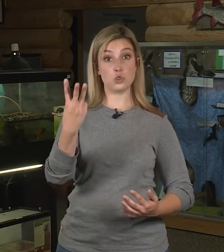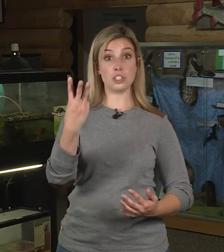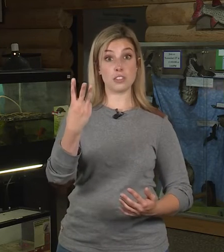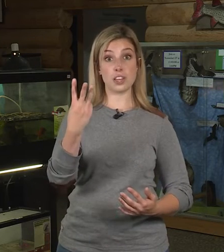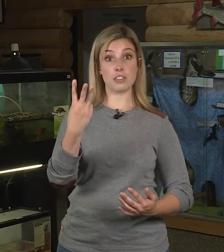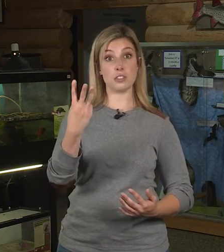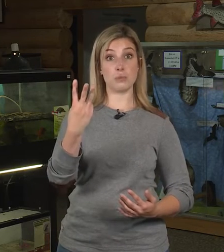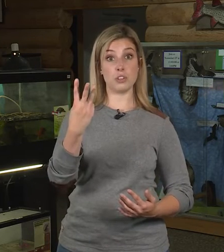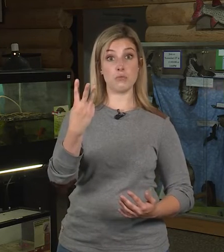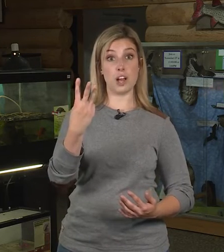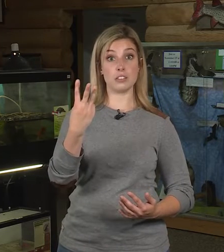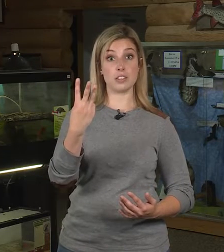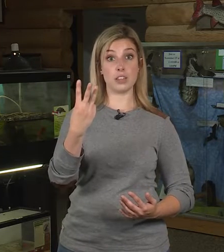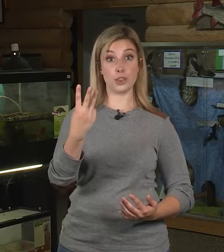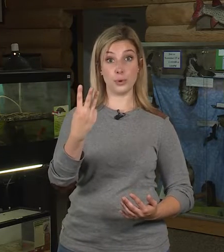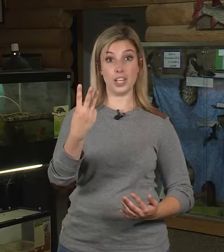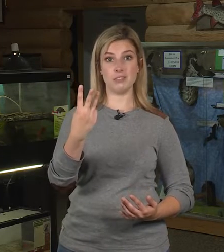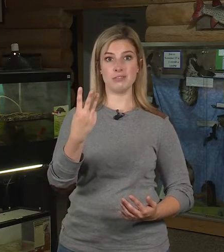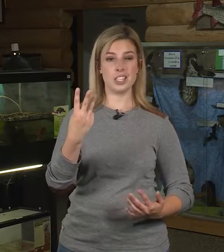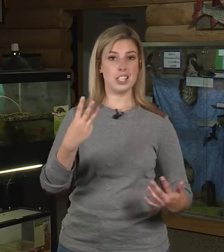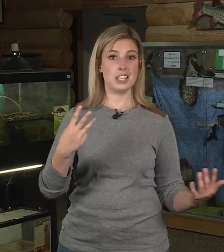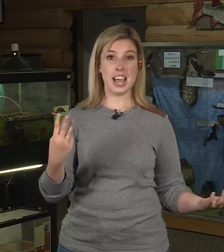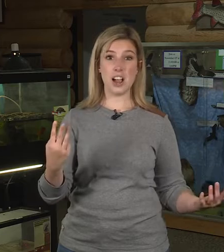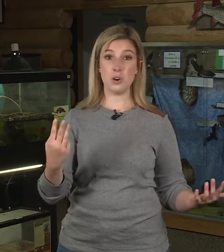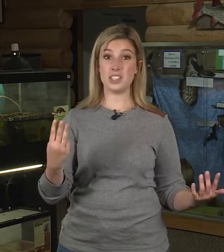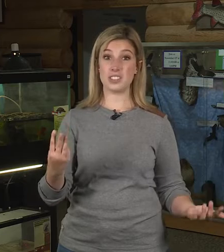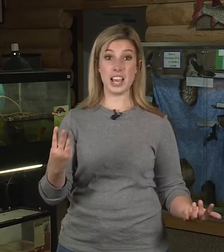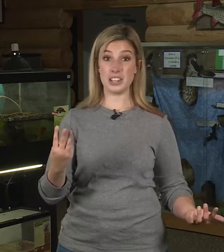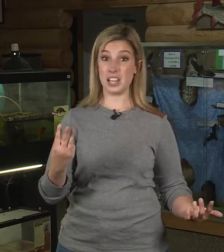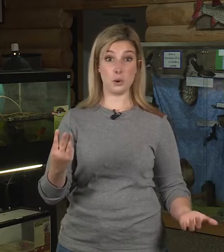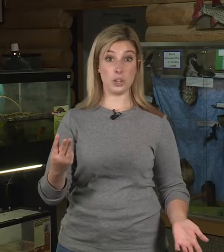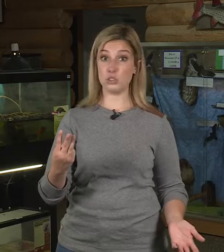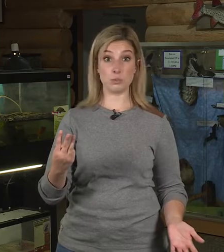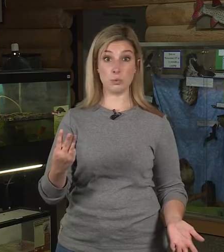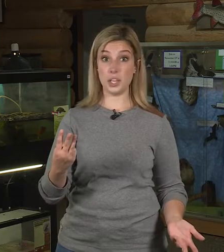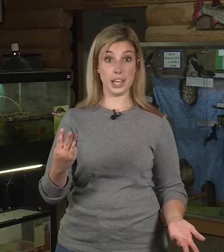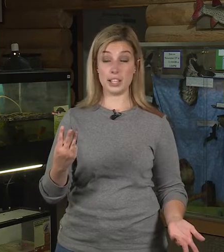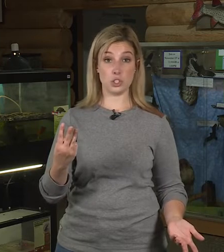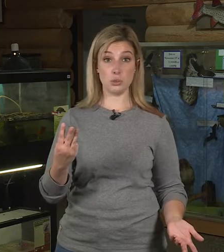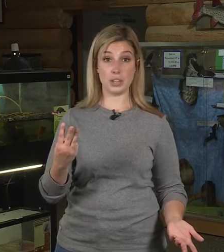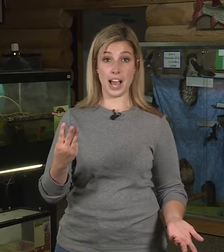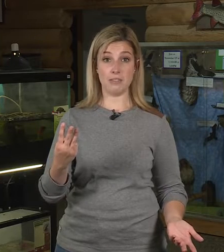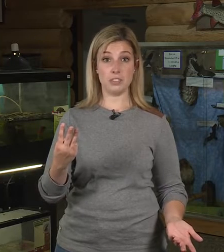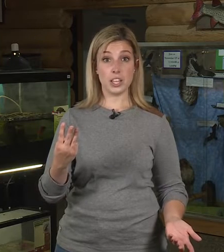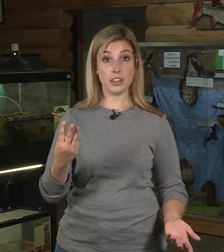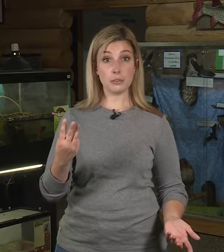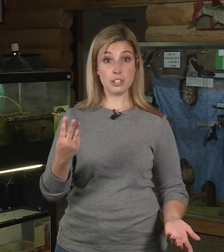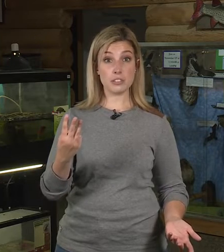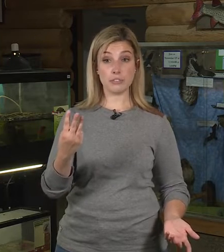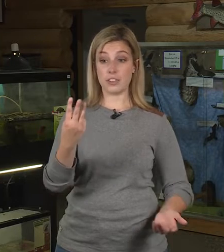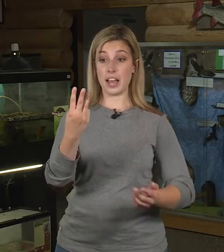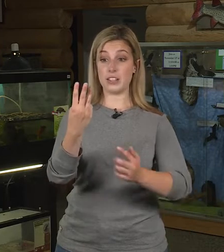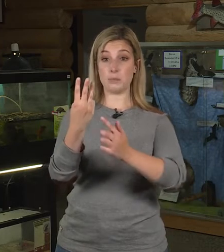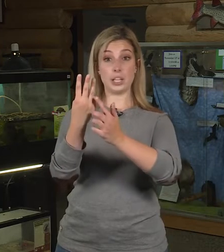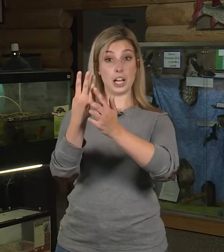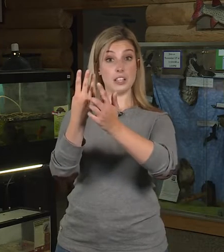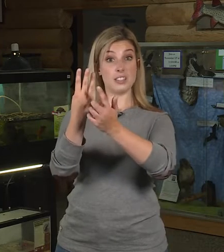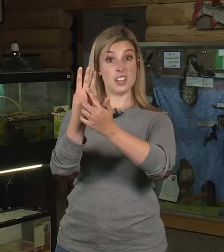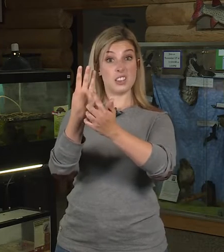just like this when you want to say 3. Now in sign language, we can't do that. And the reason for that is because this